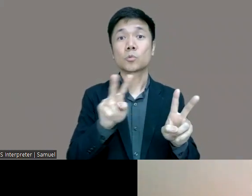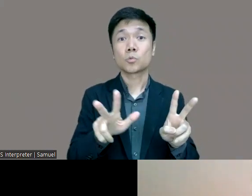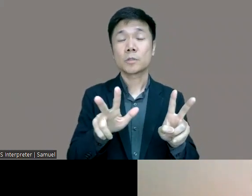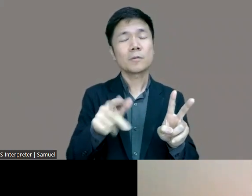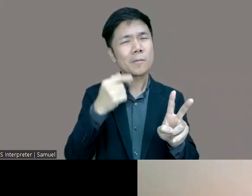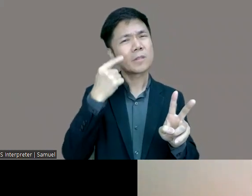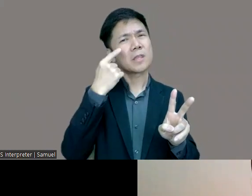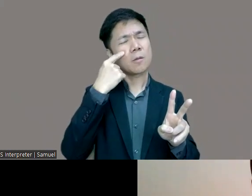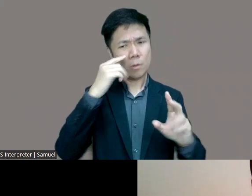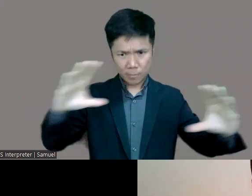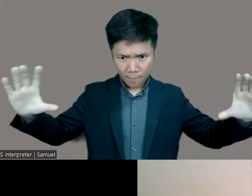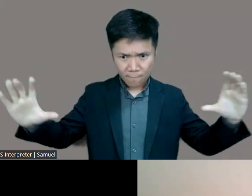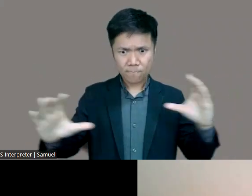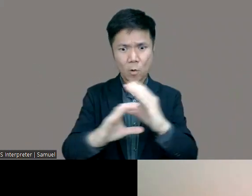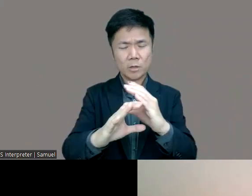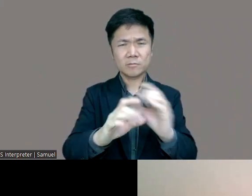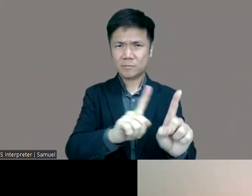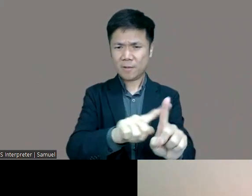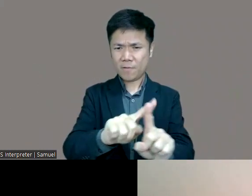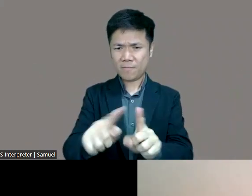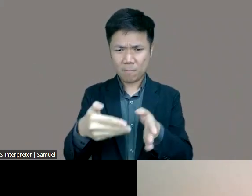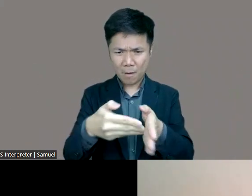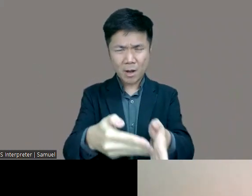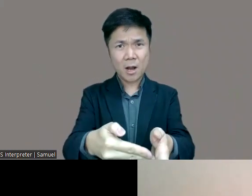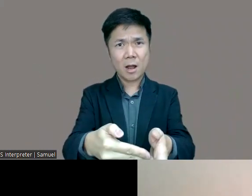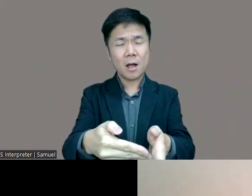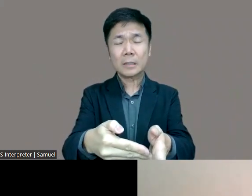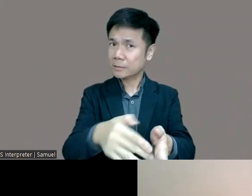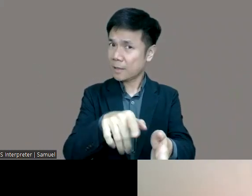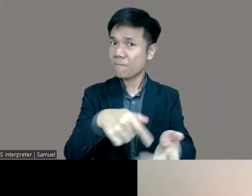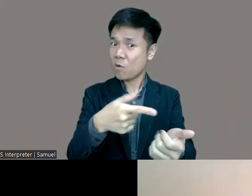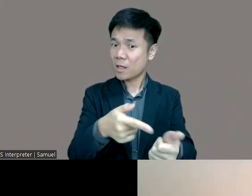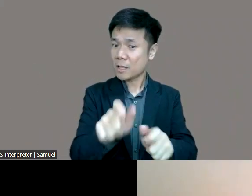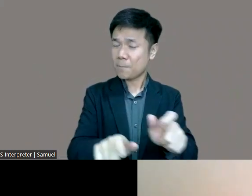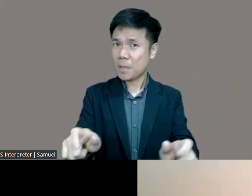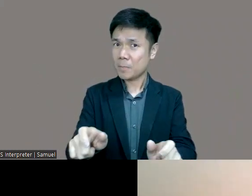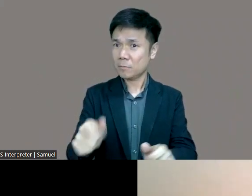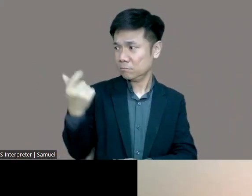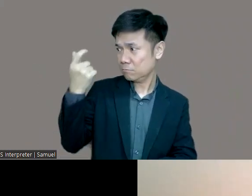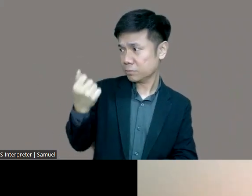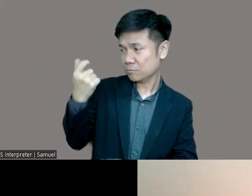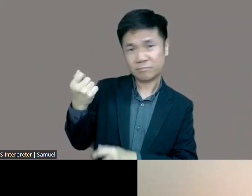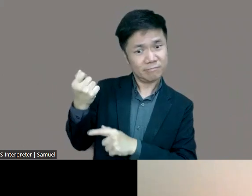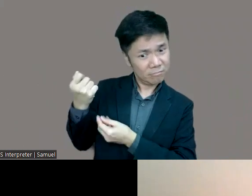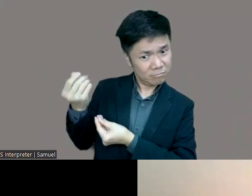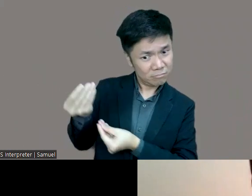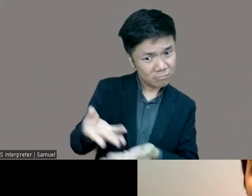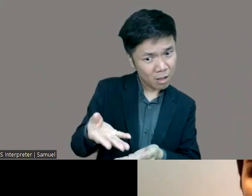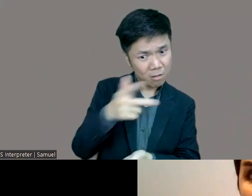attention to specific barriers to access to social protection or other services that